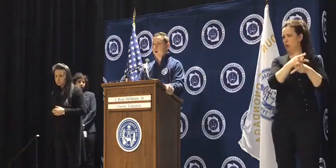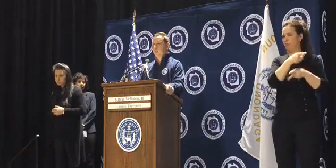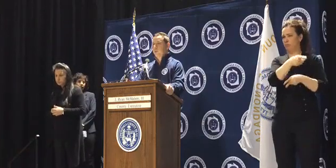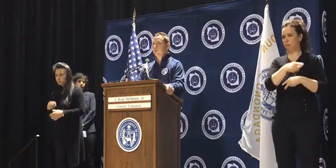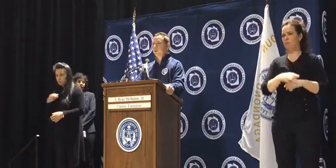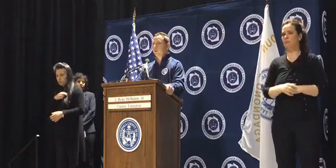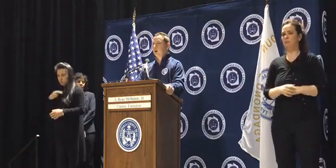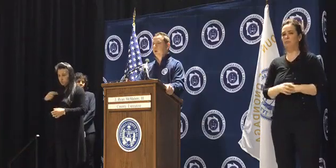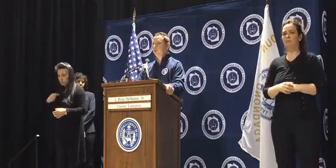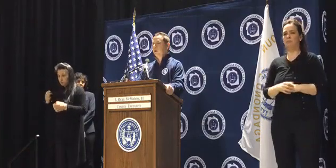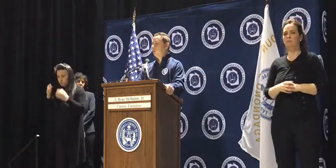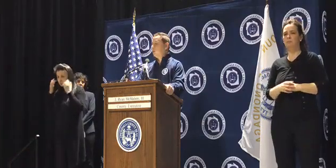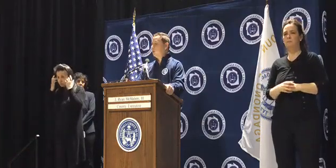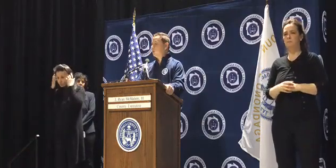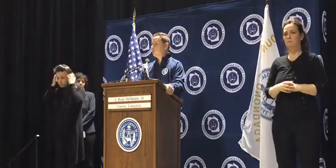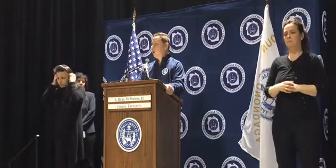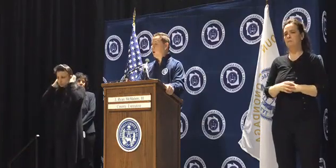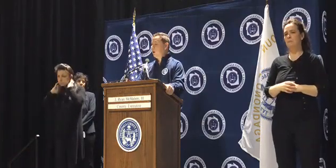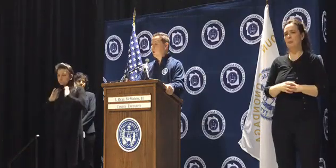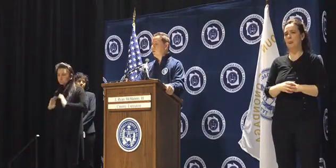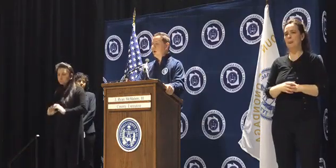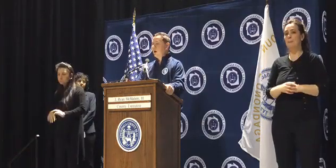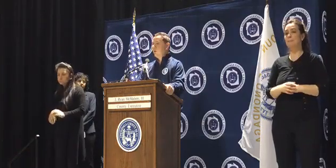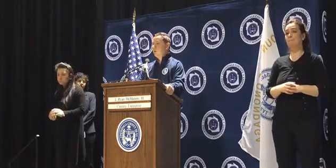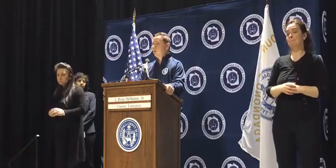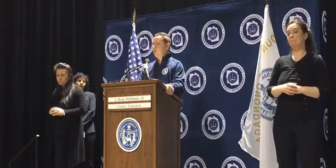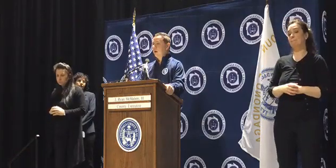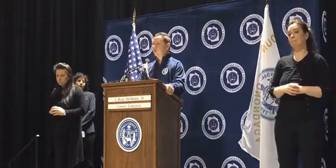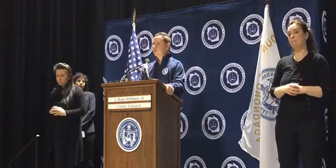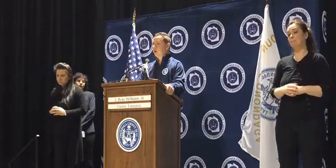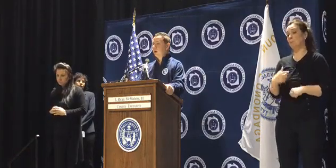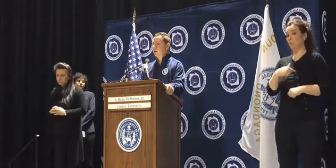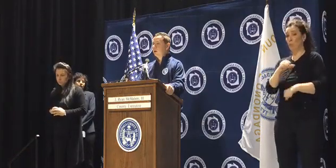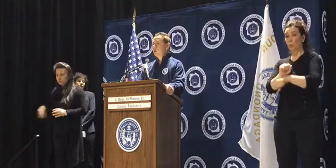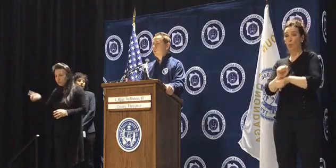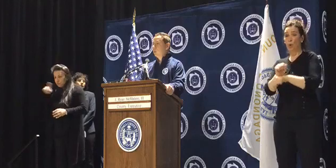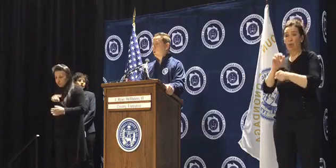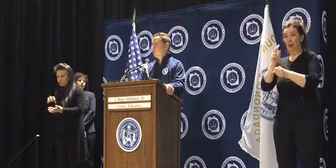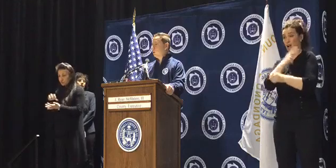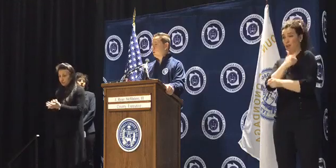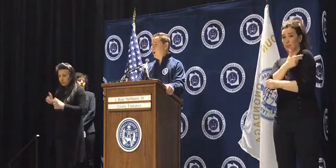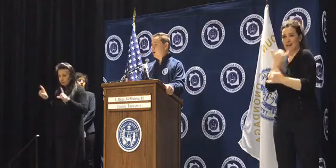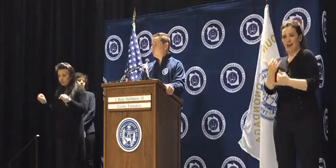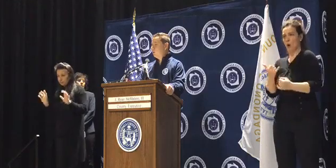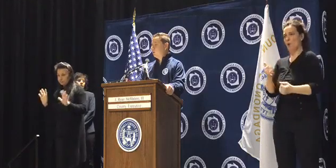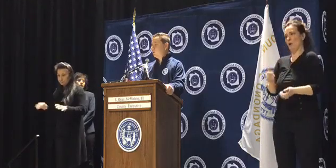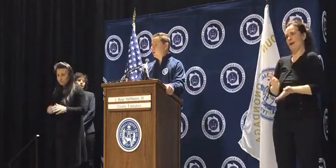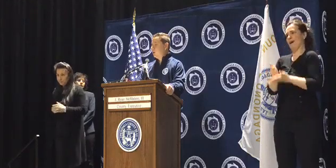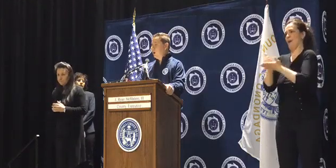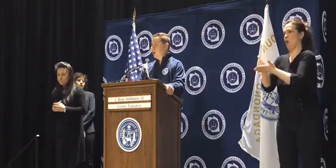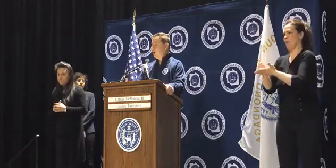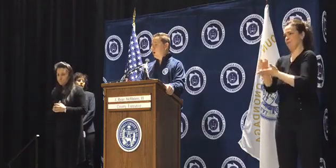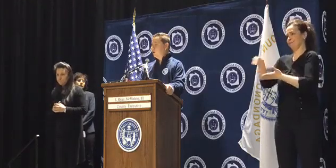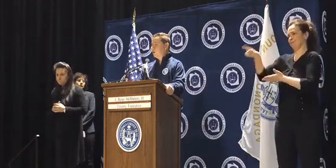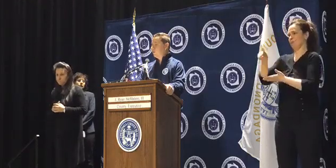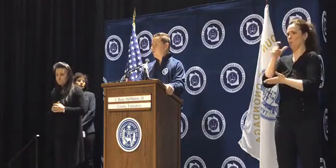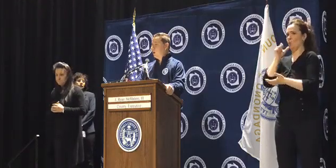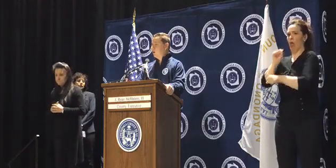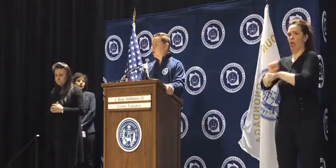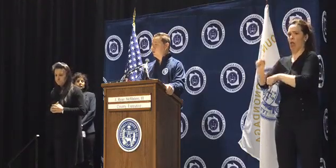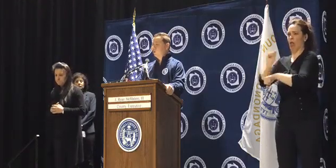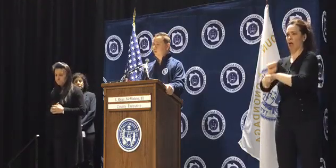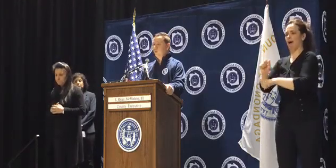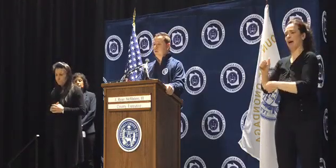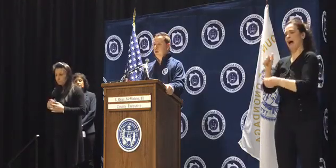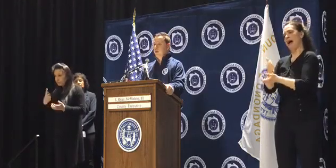solitude places for our healthcare workers as well. Right now they're under a lot of strain, so we're working with our hospitals and